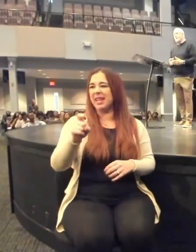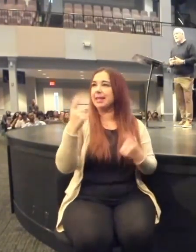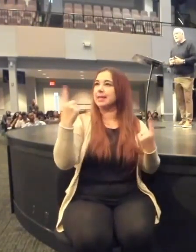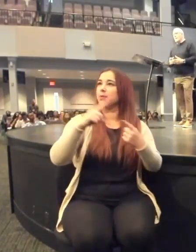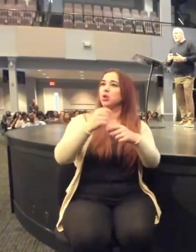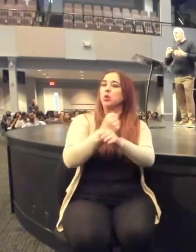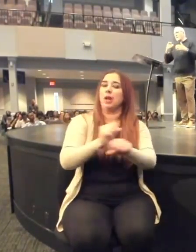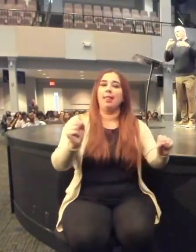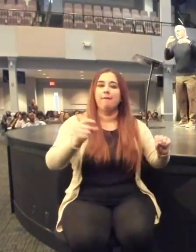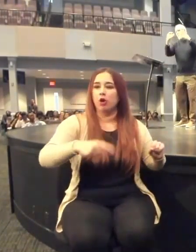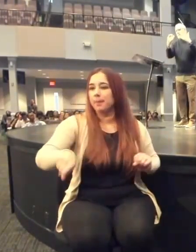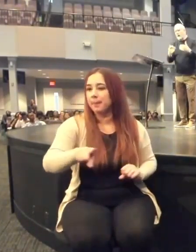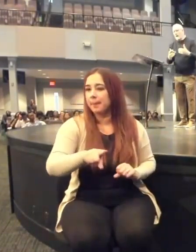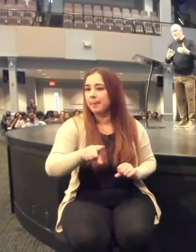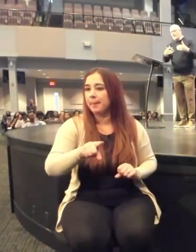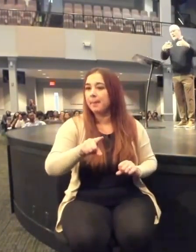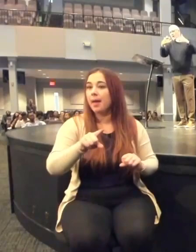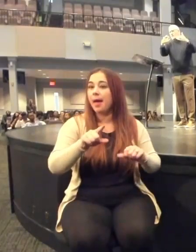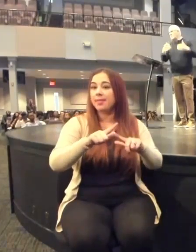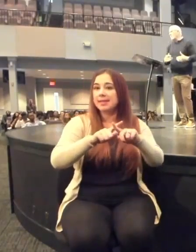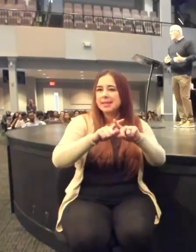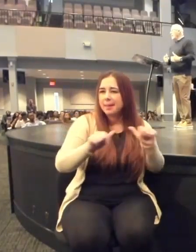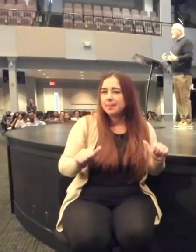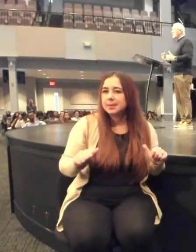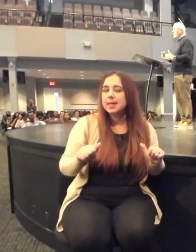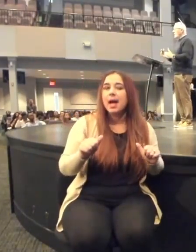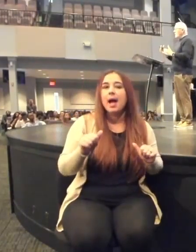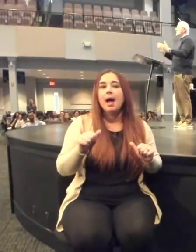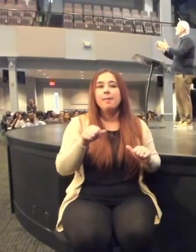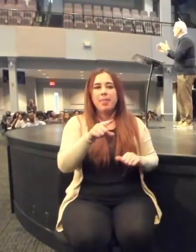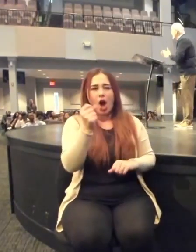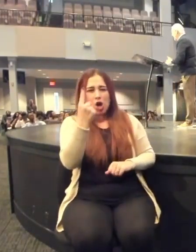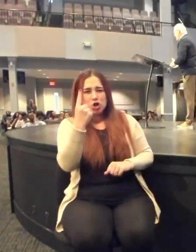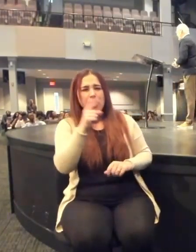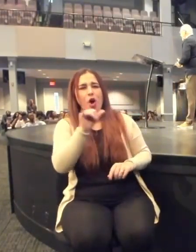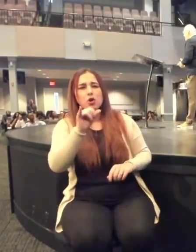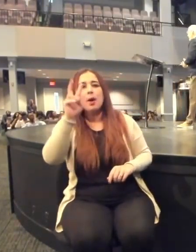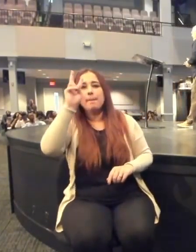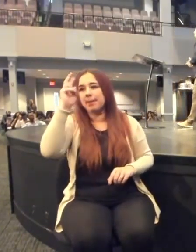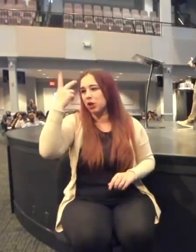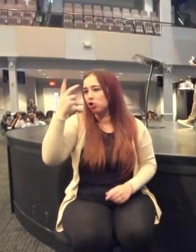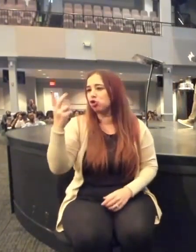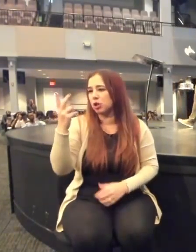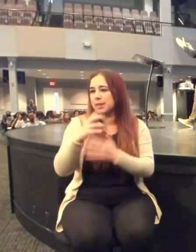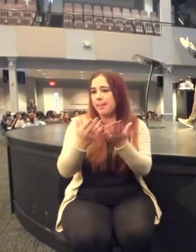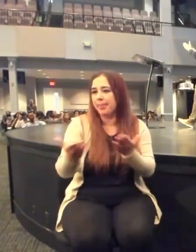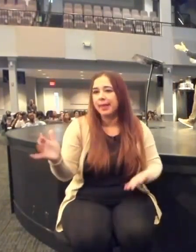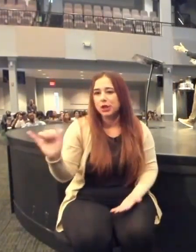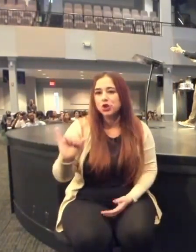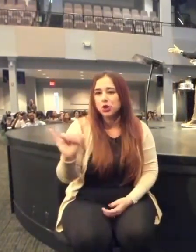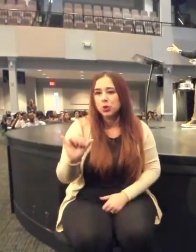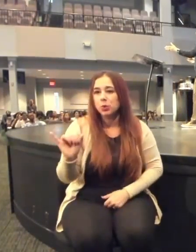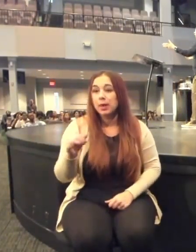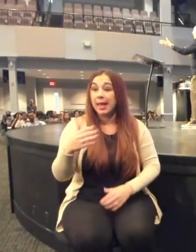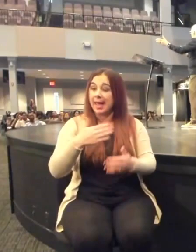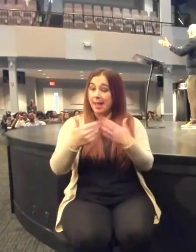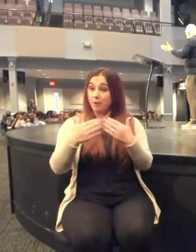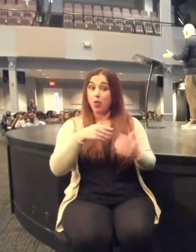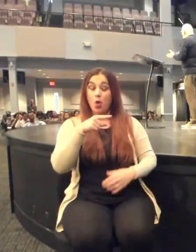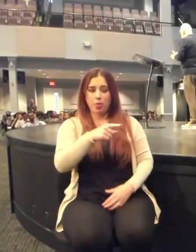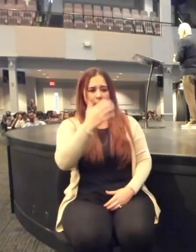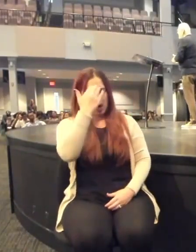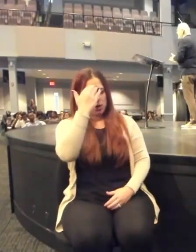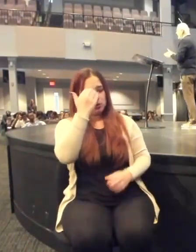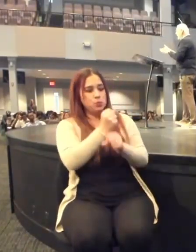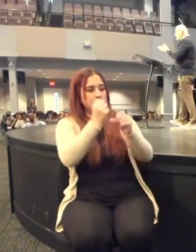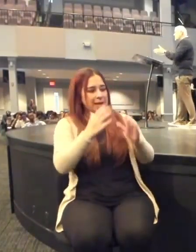deliverer. But at the same time that they understood it, they also misunderstood it. Because although they understood that Israel